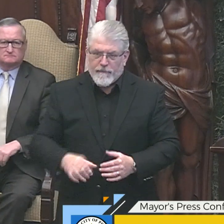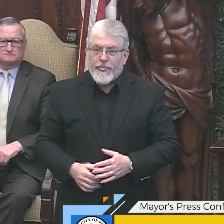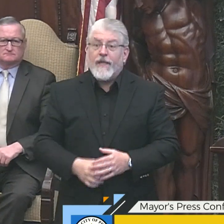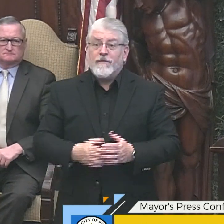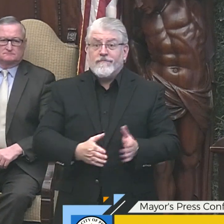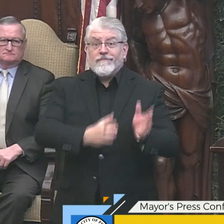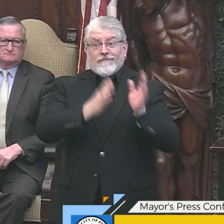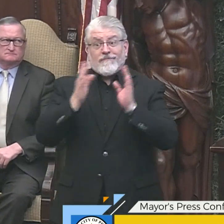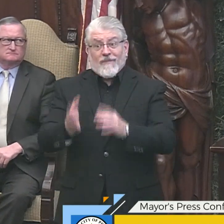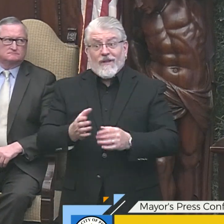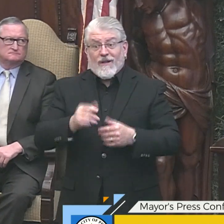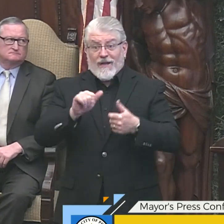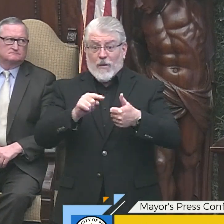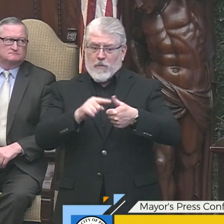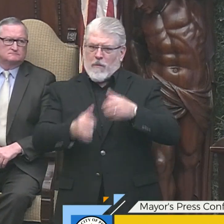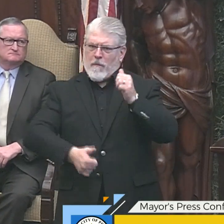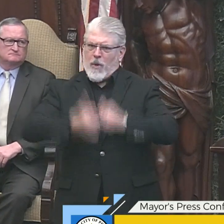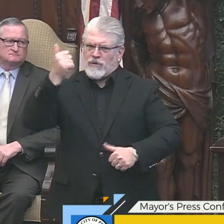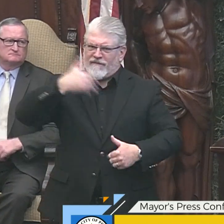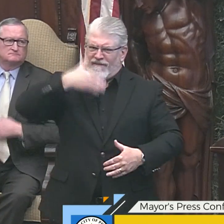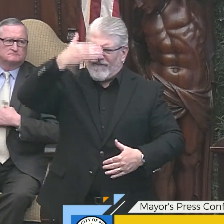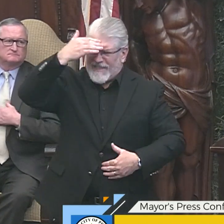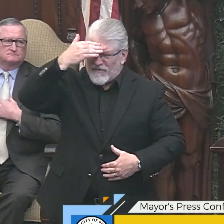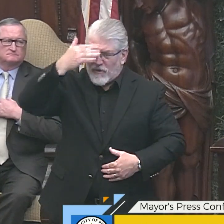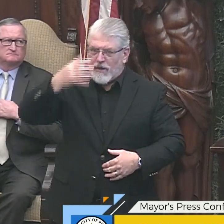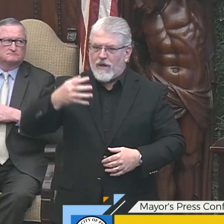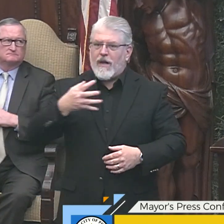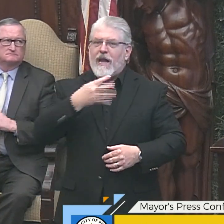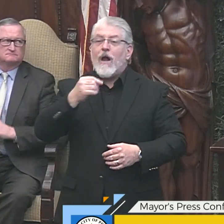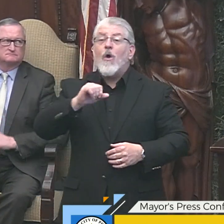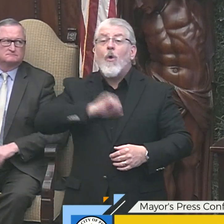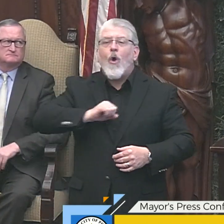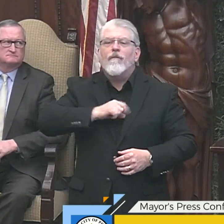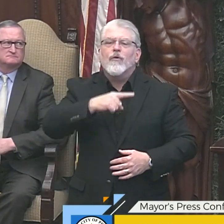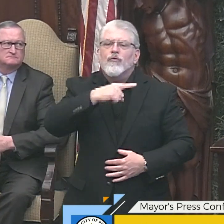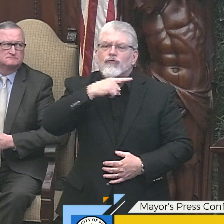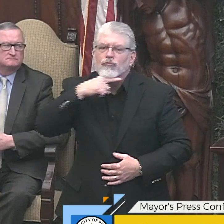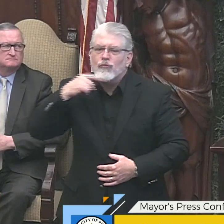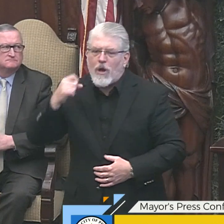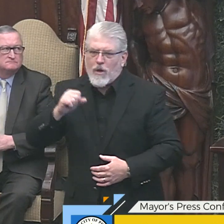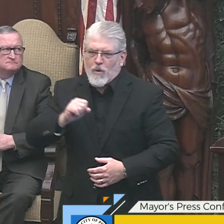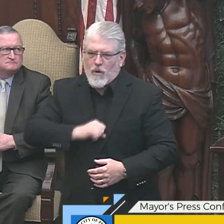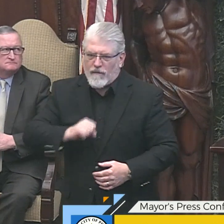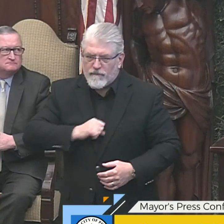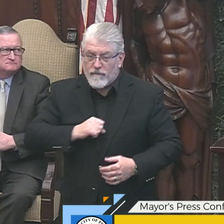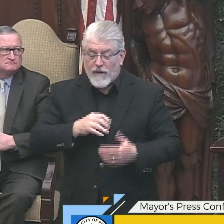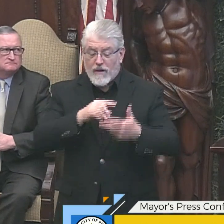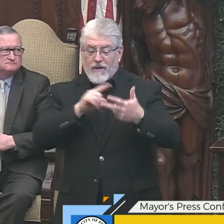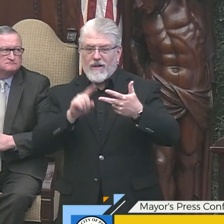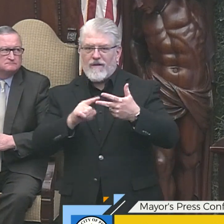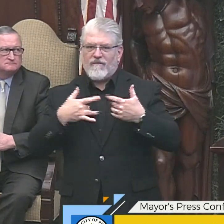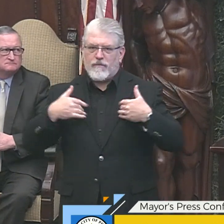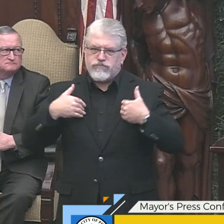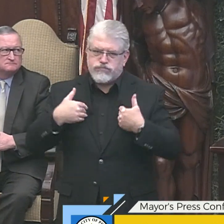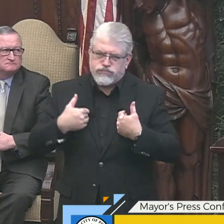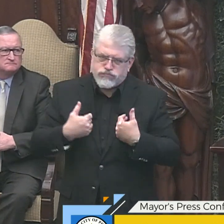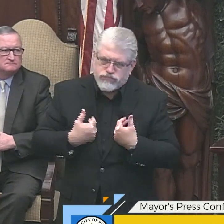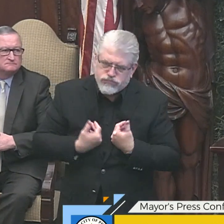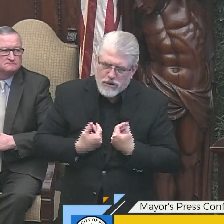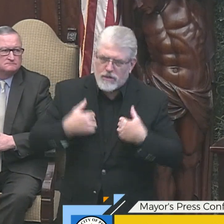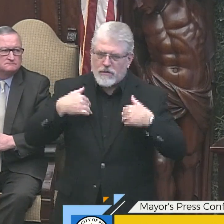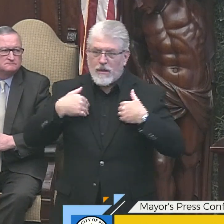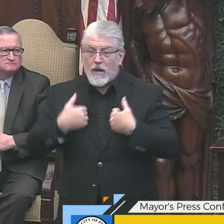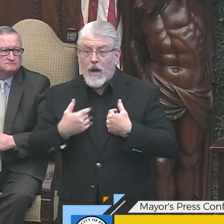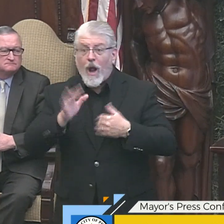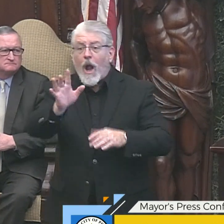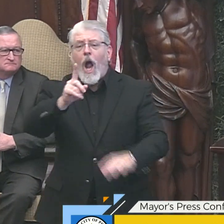dry cough. The next most frequent symptom was fatigue. When I say fatigue, I'm not talking about being tired,